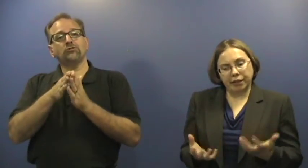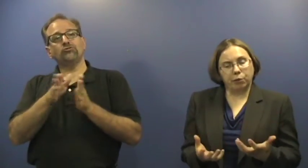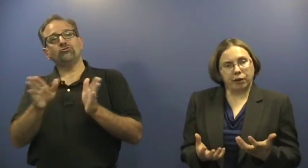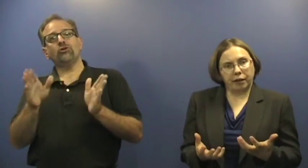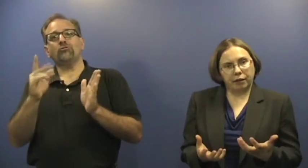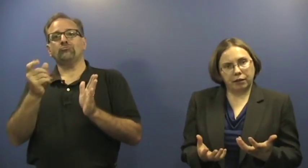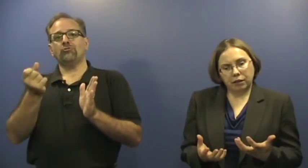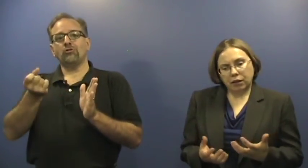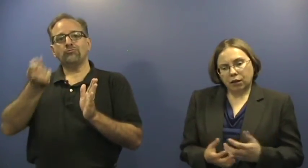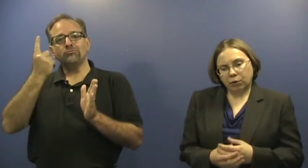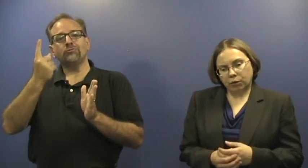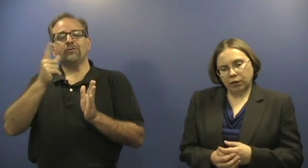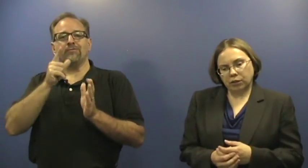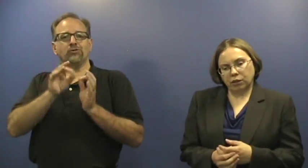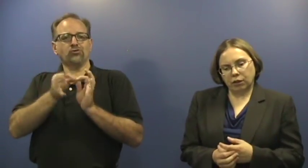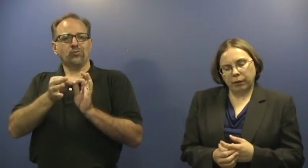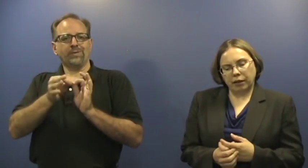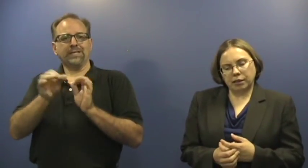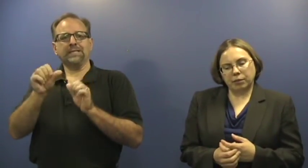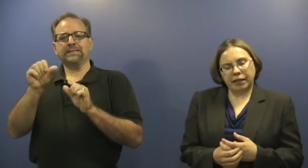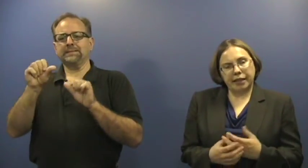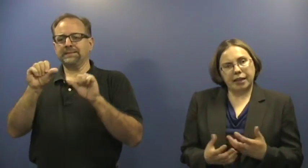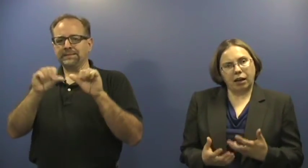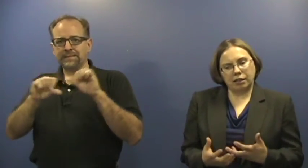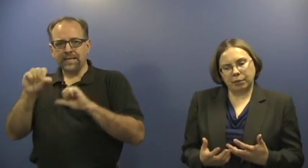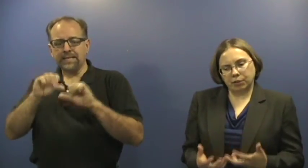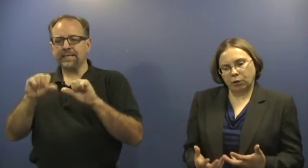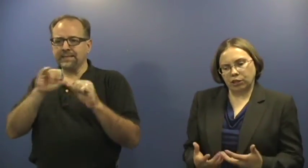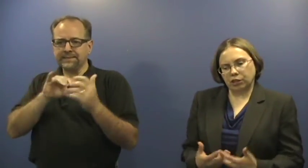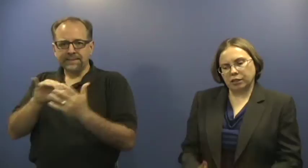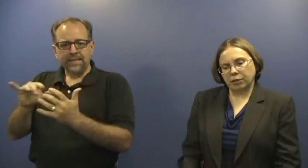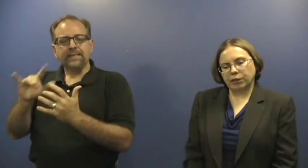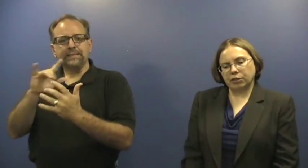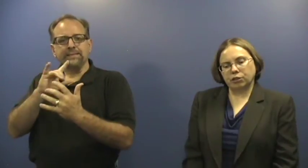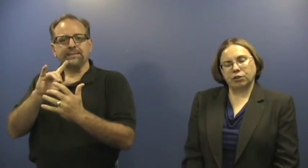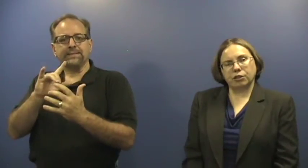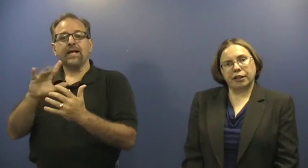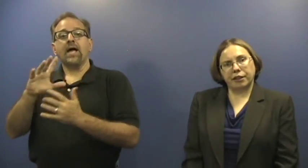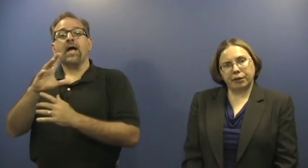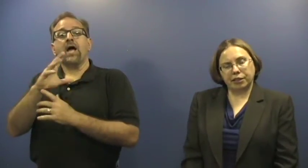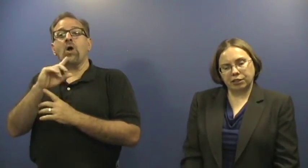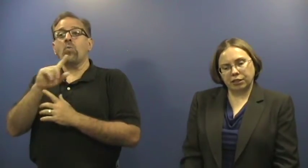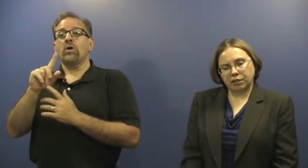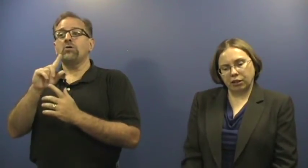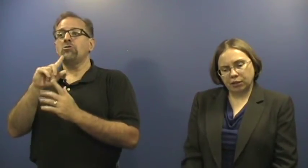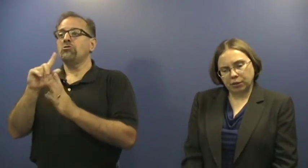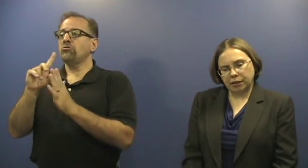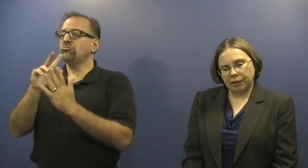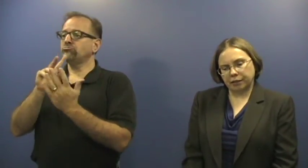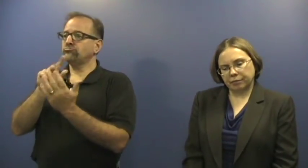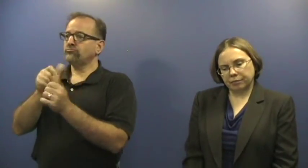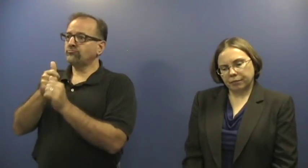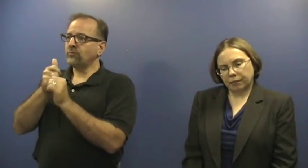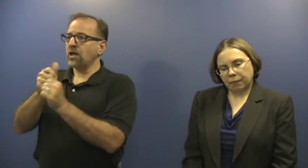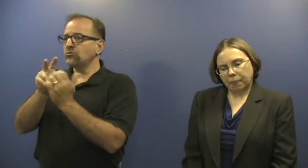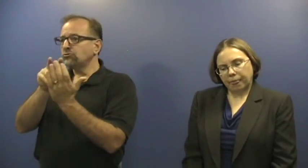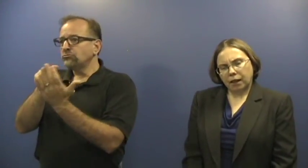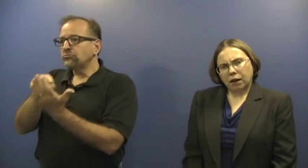inquiry. We're going to learn about some of the key concepts and questions that researchers and theoreticians are interested in. We're